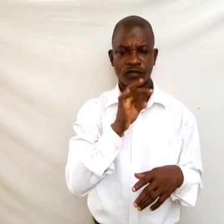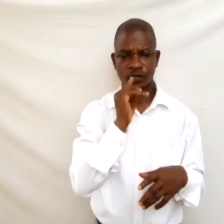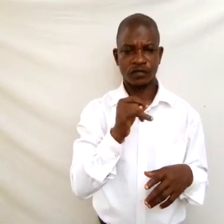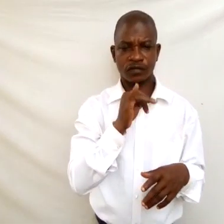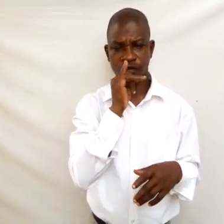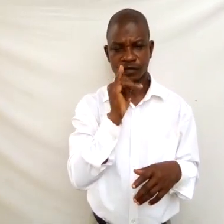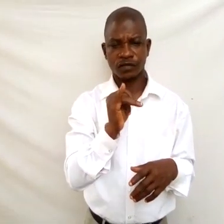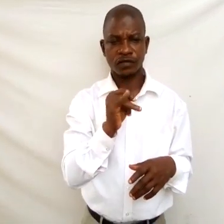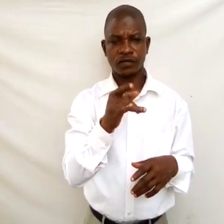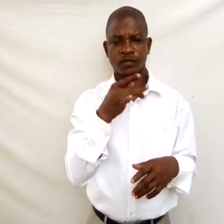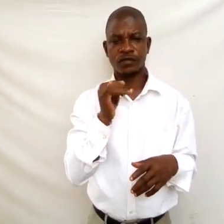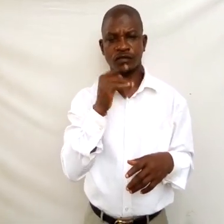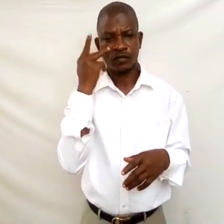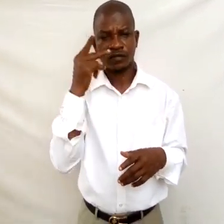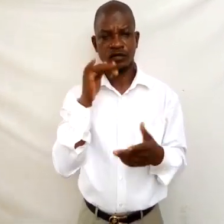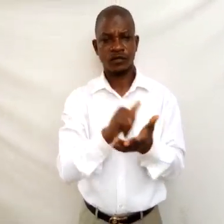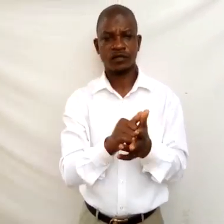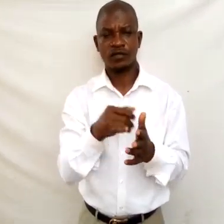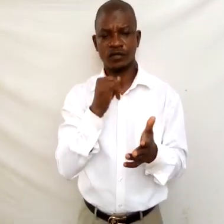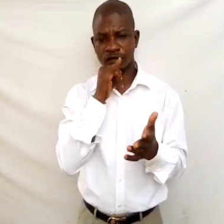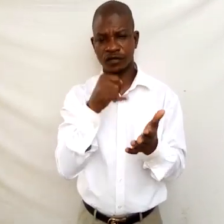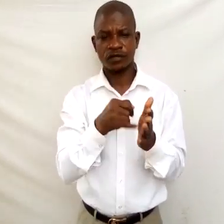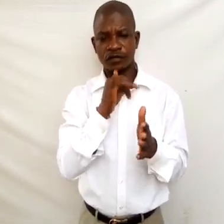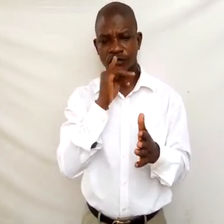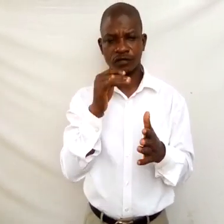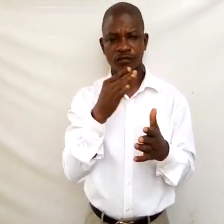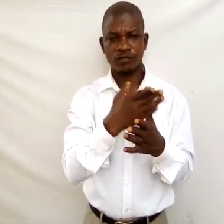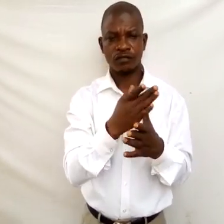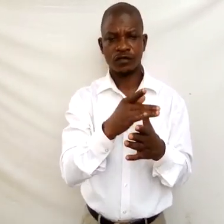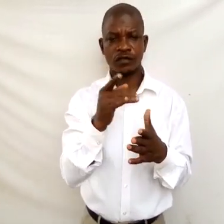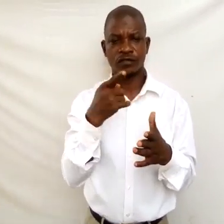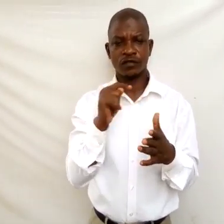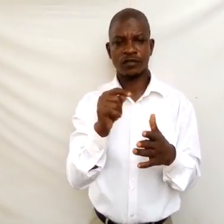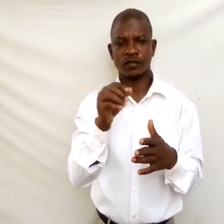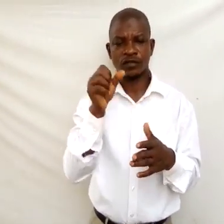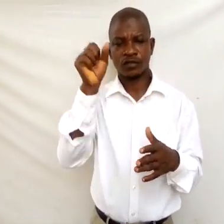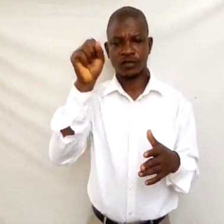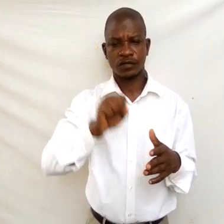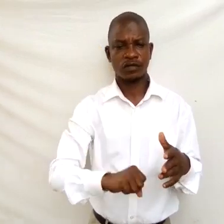will see that it is between the south and the east.